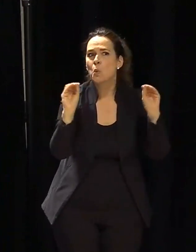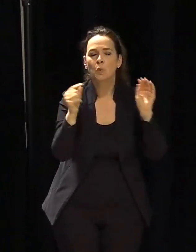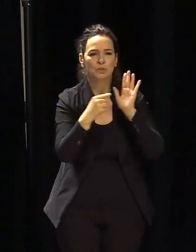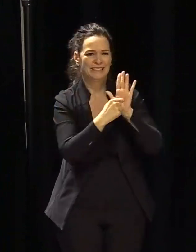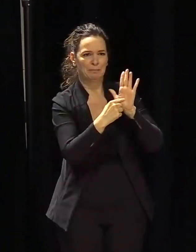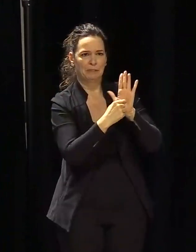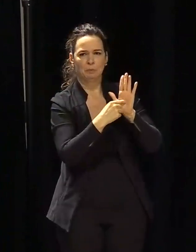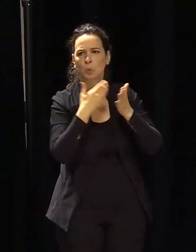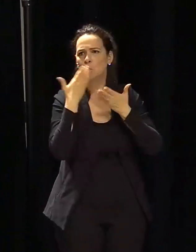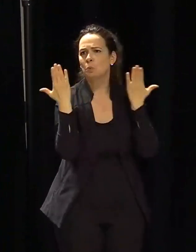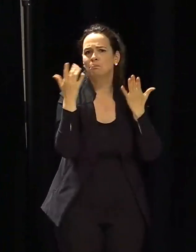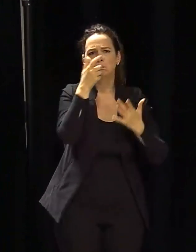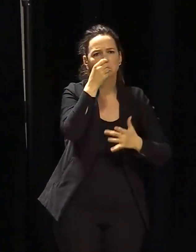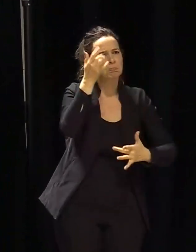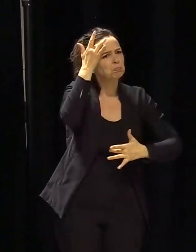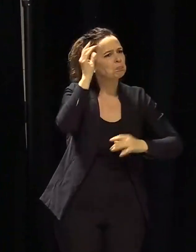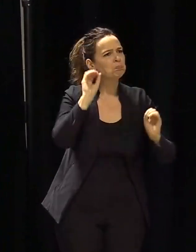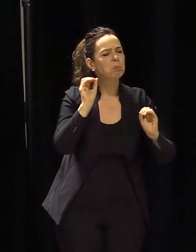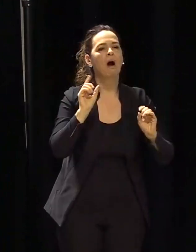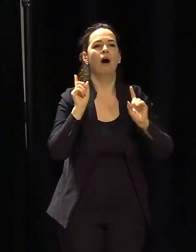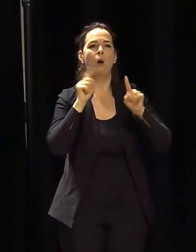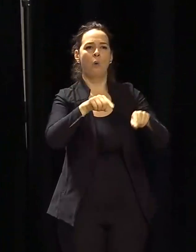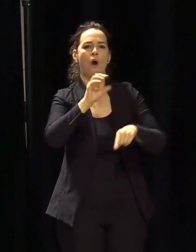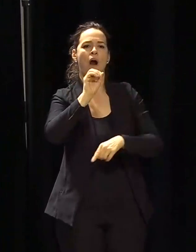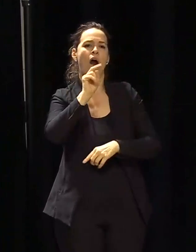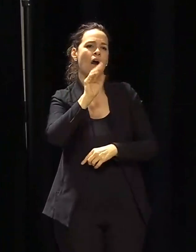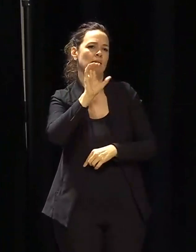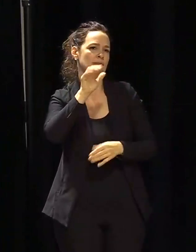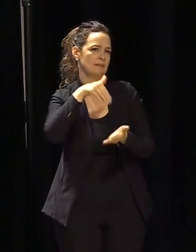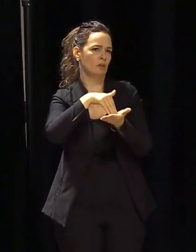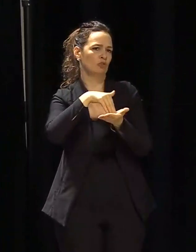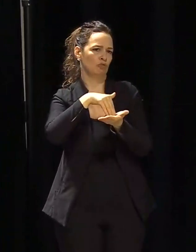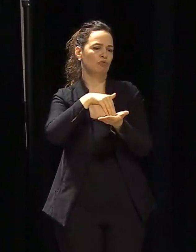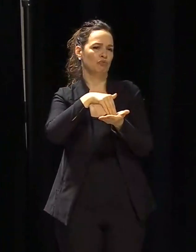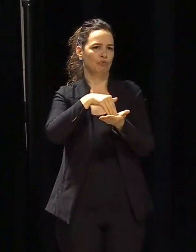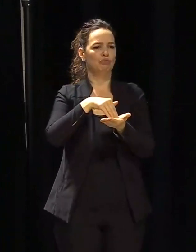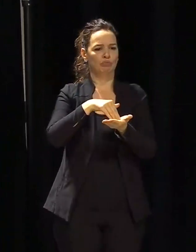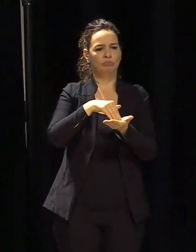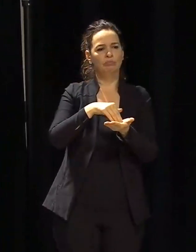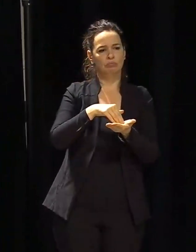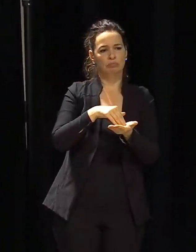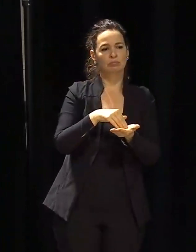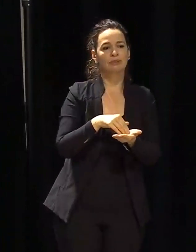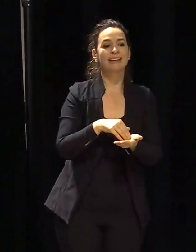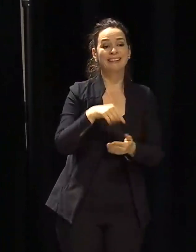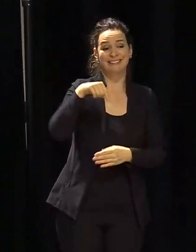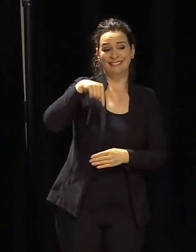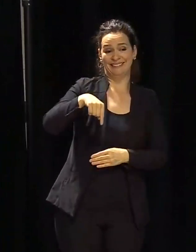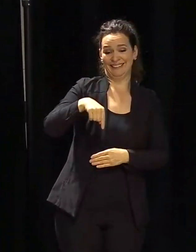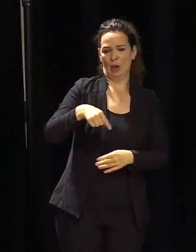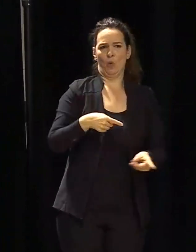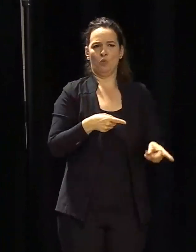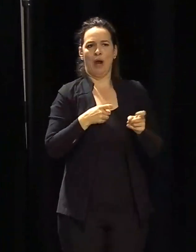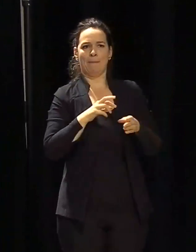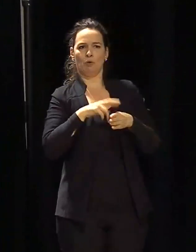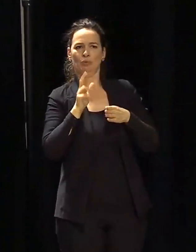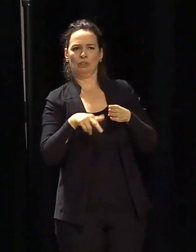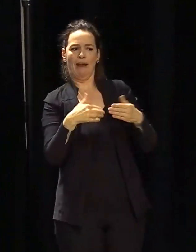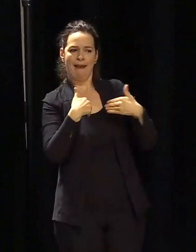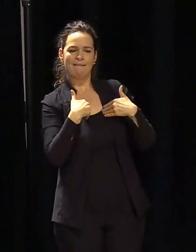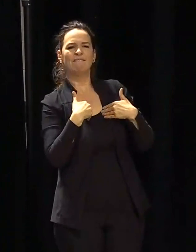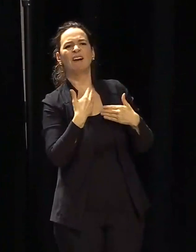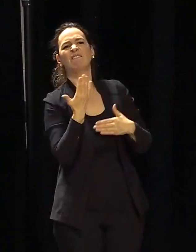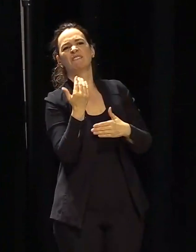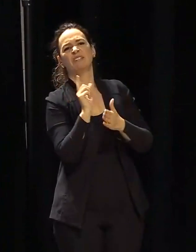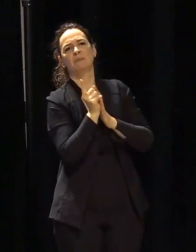is a rapid test. If you're asymptomatic or you have not had a direct exposure, this is a